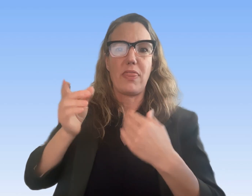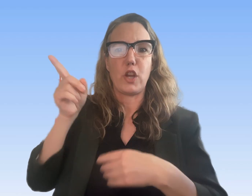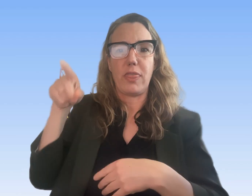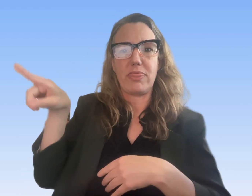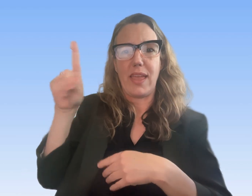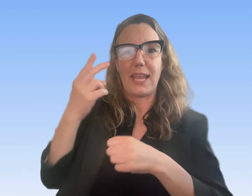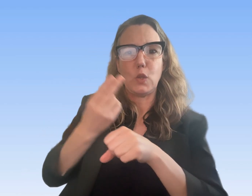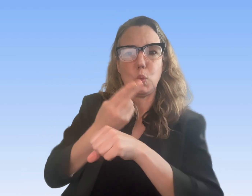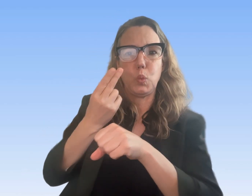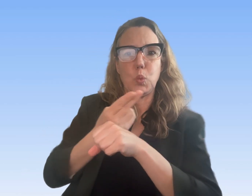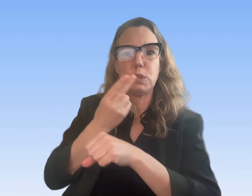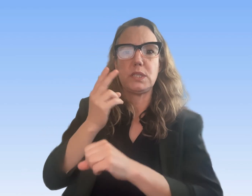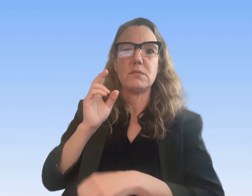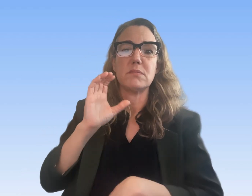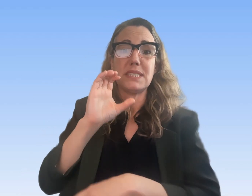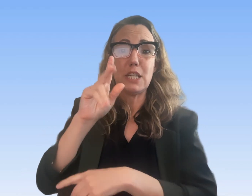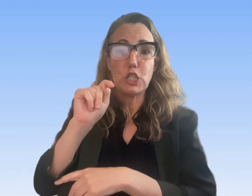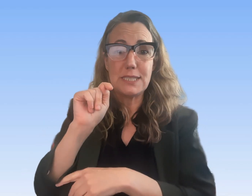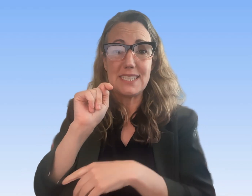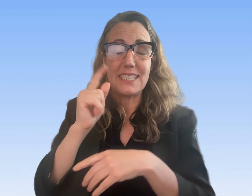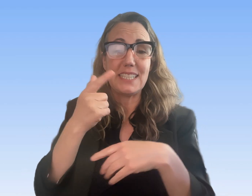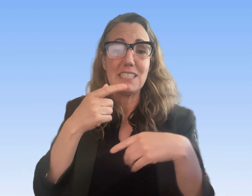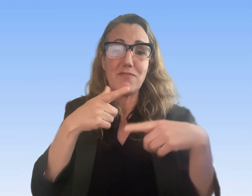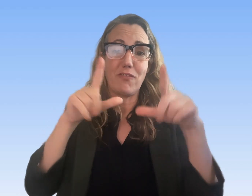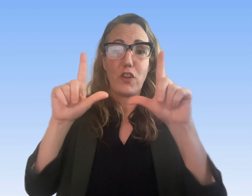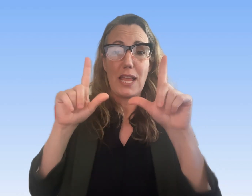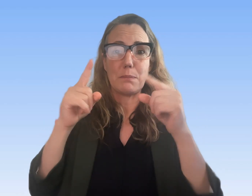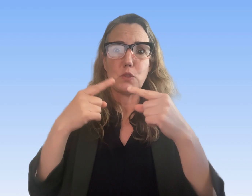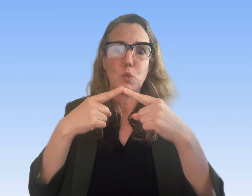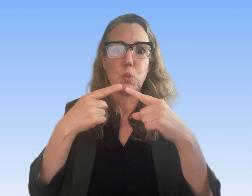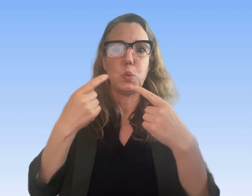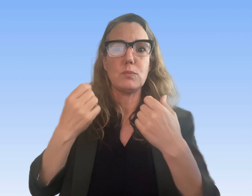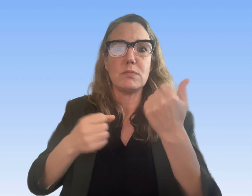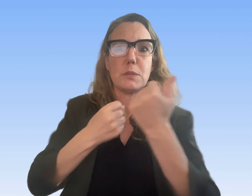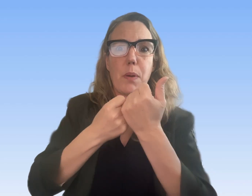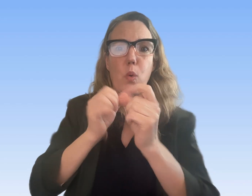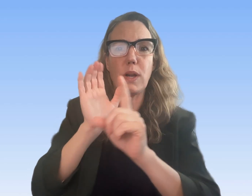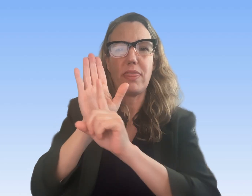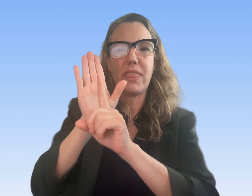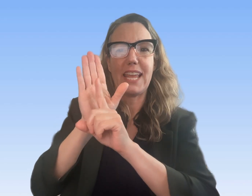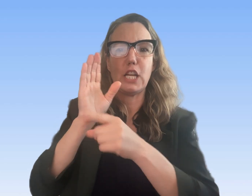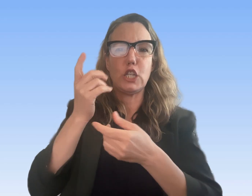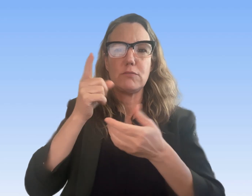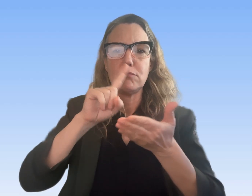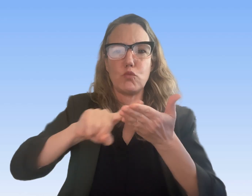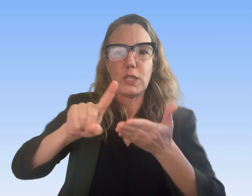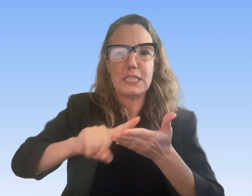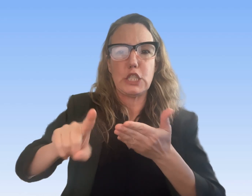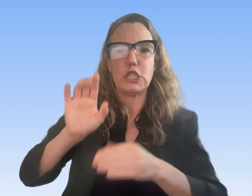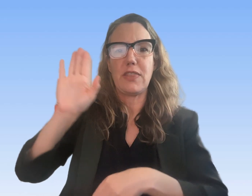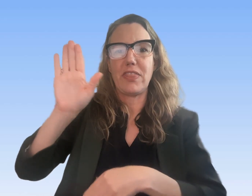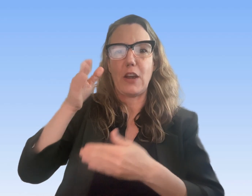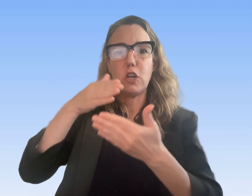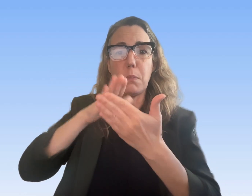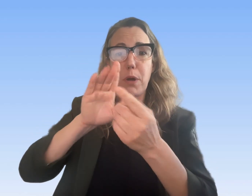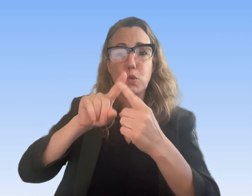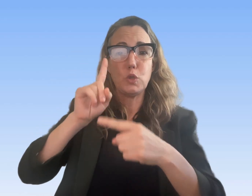whether they use CRT frames to support their research, their approach to